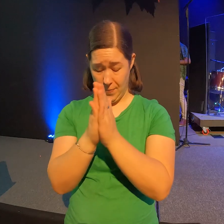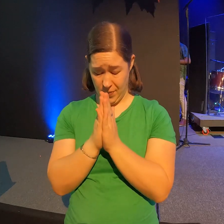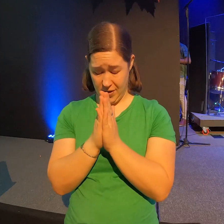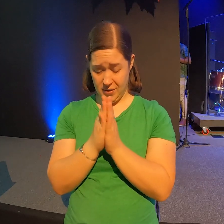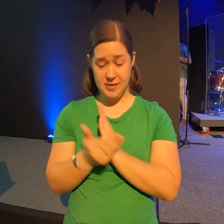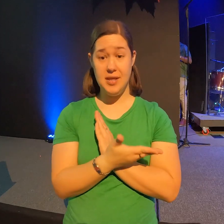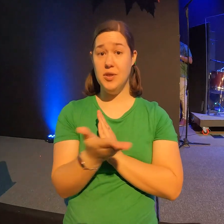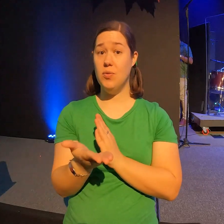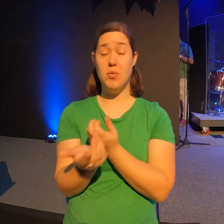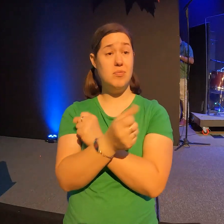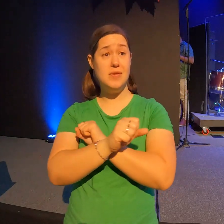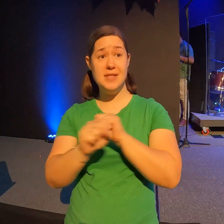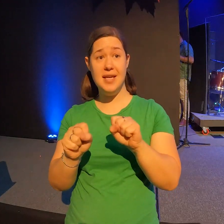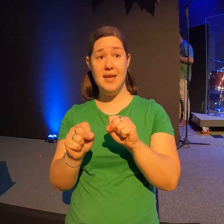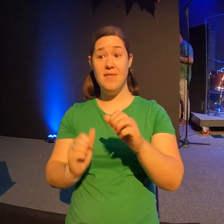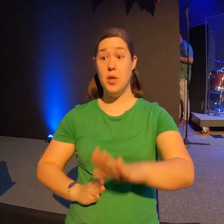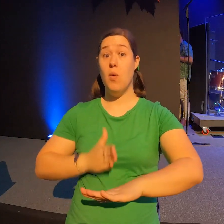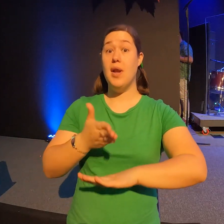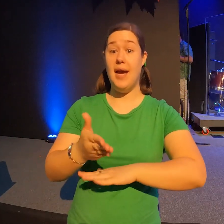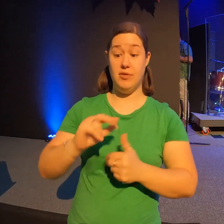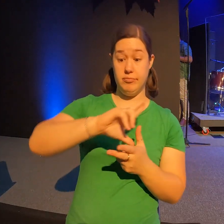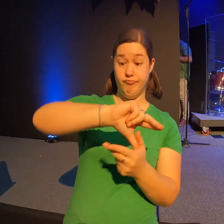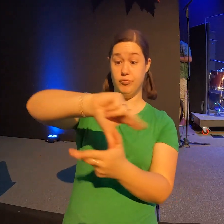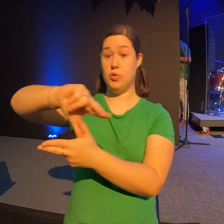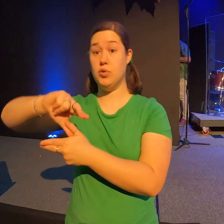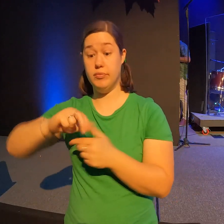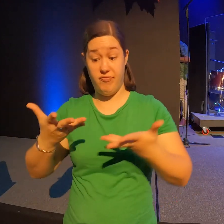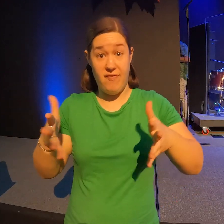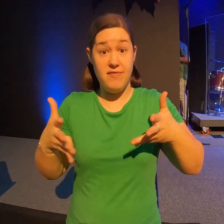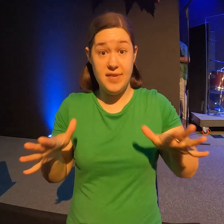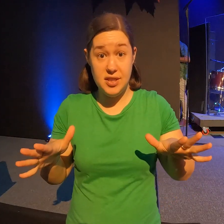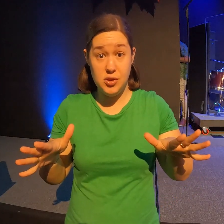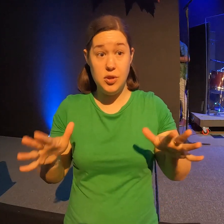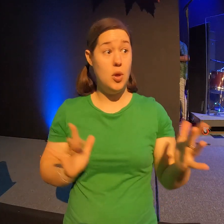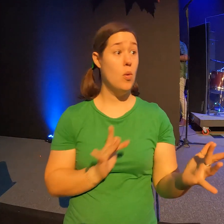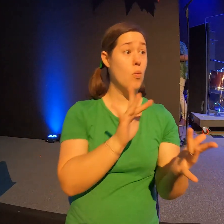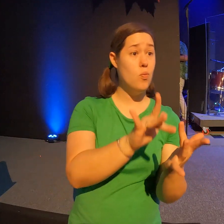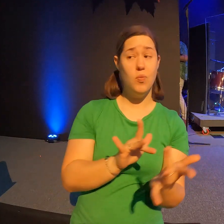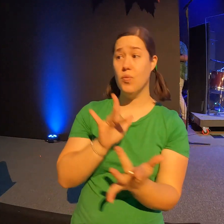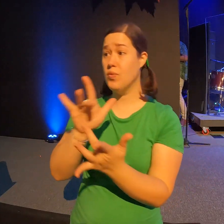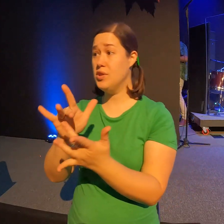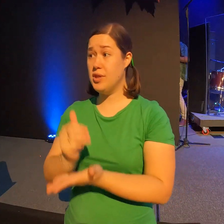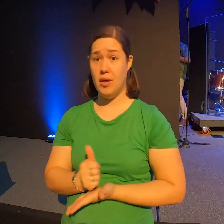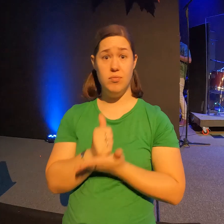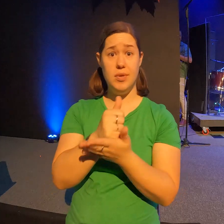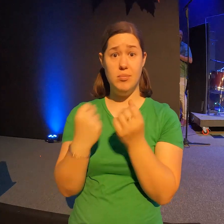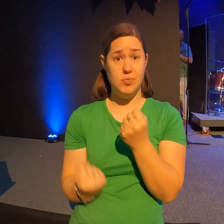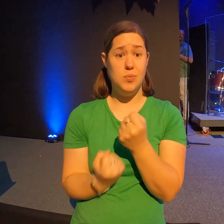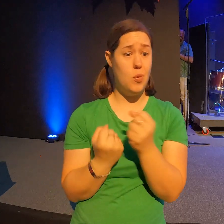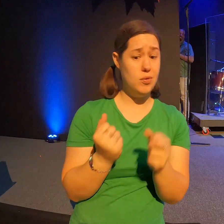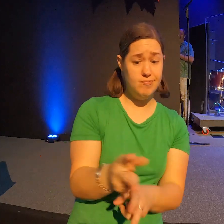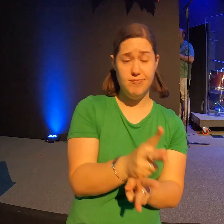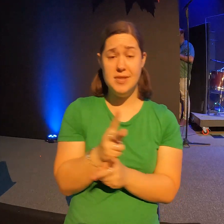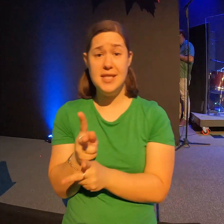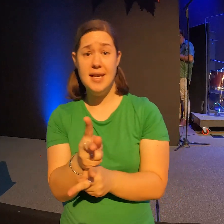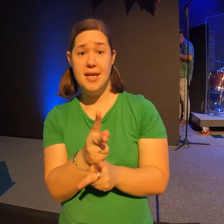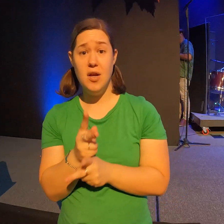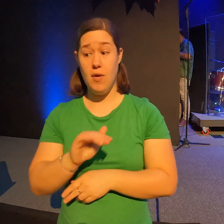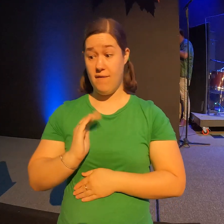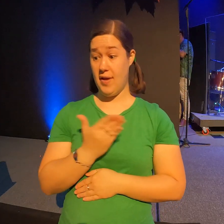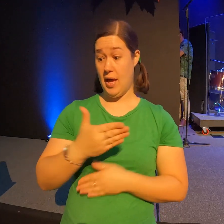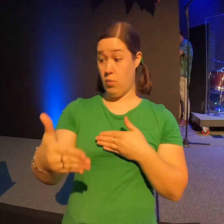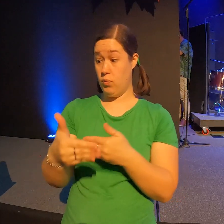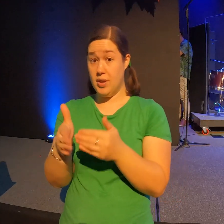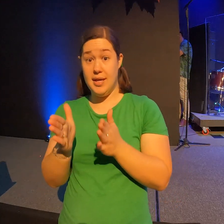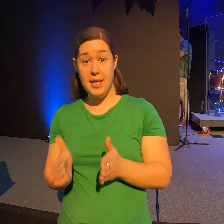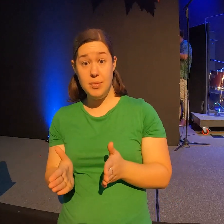passes, we start to reach out, make sure that our loved ones, family, friends, and neighbors are cared for. And then how do we start caring for the wider community? So we